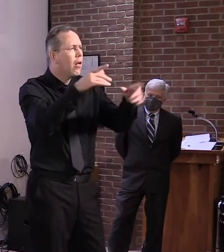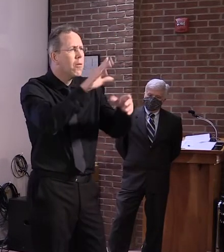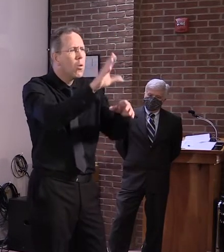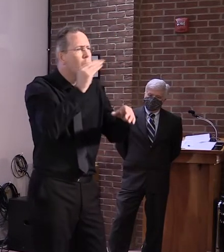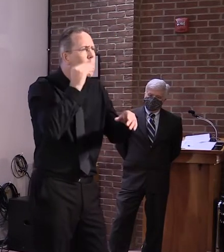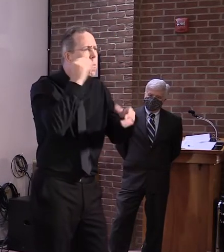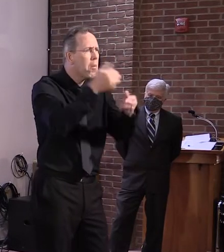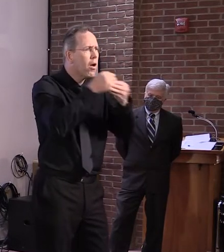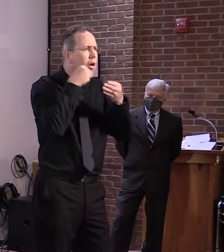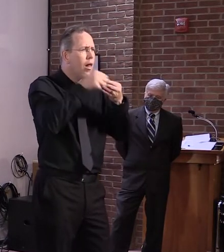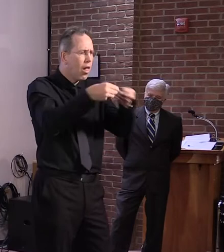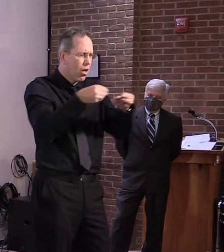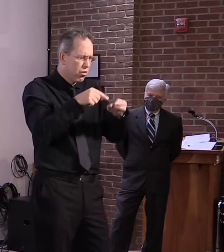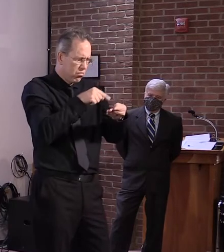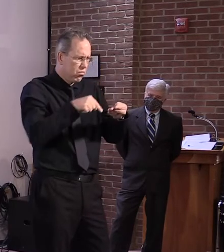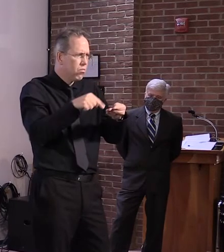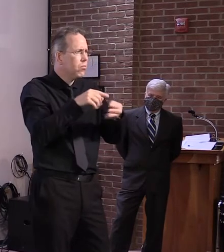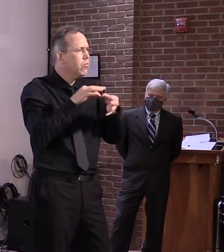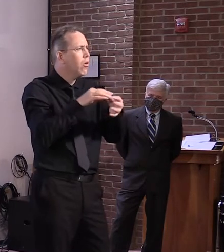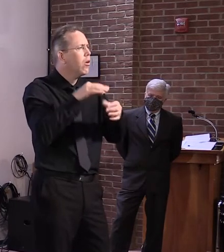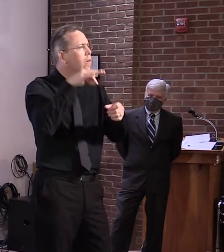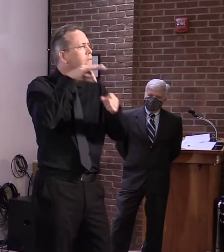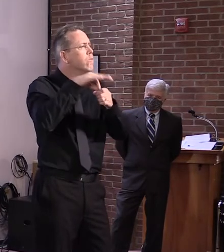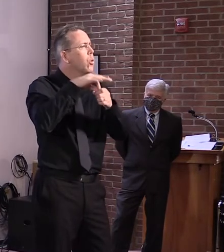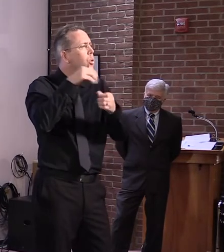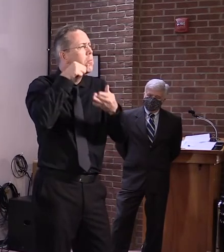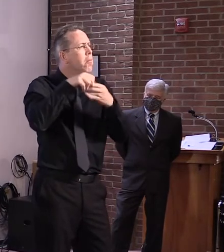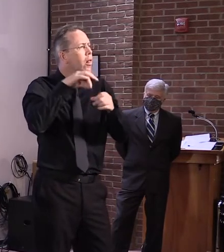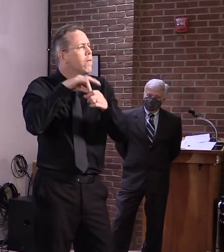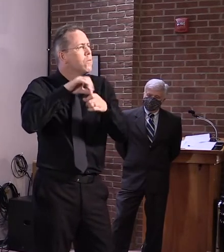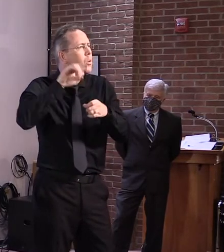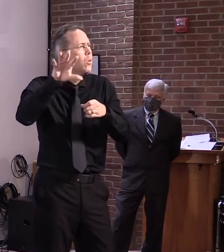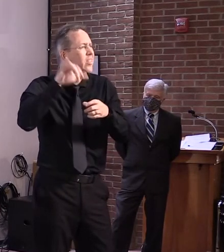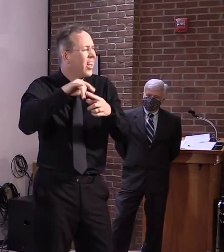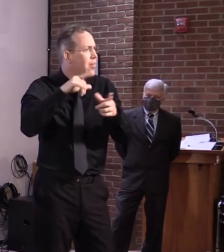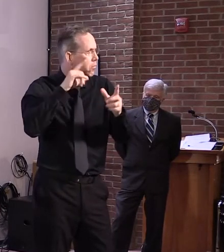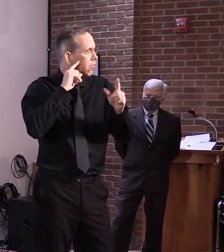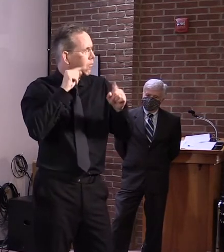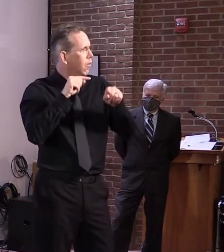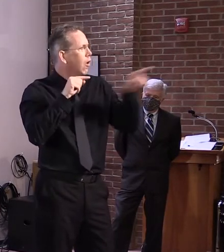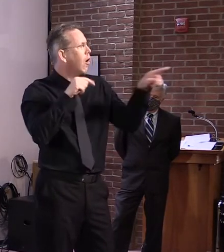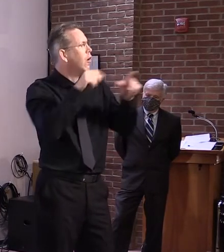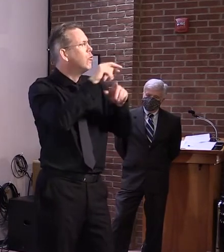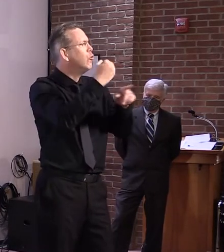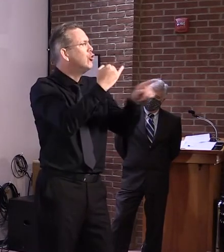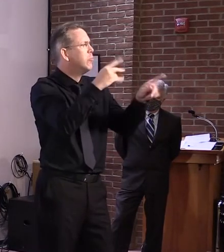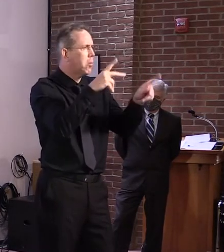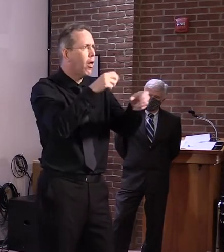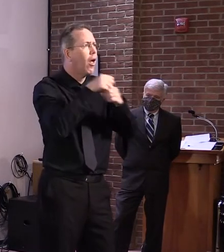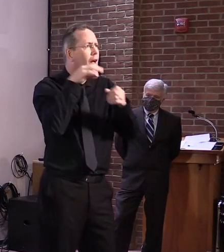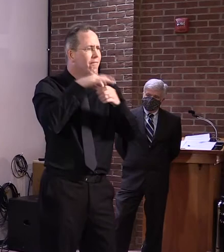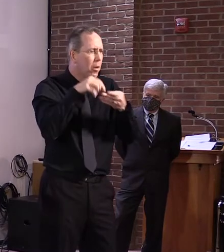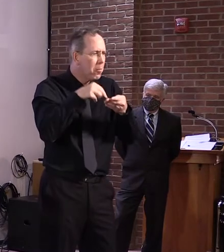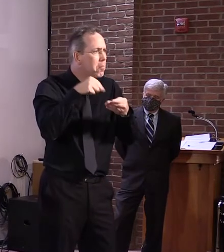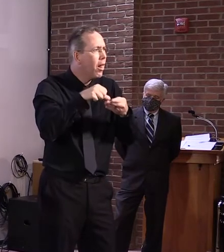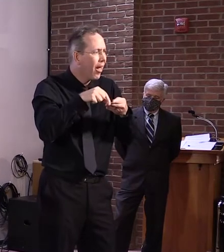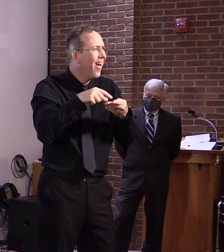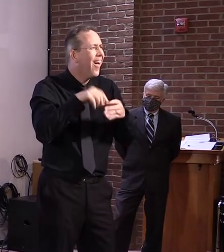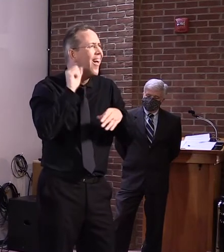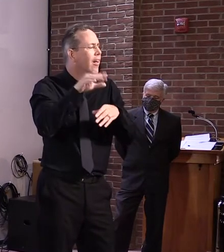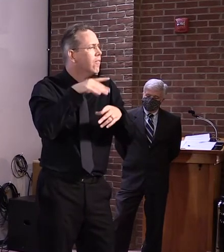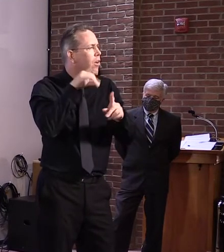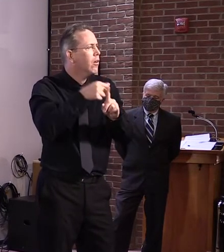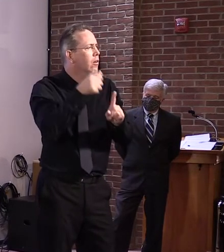to compare with signatures on absentee ballots, have you received S-348 yet? And if